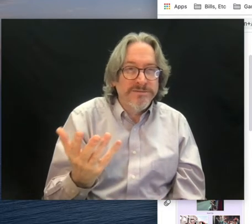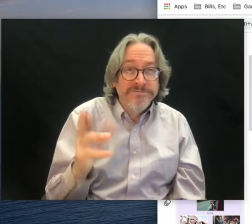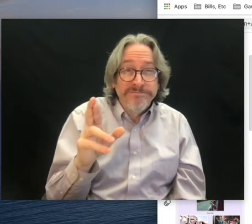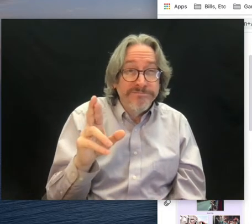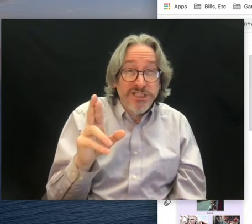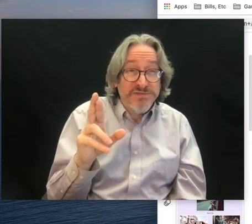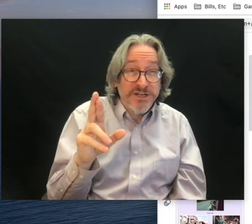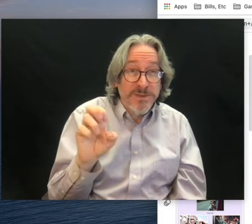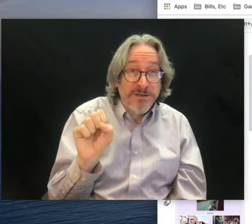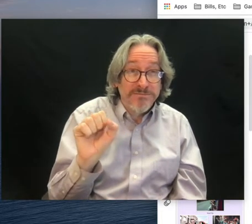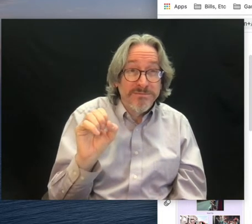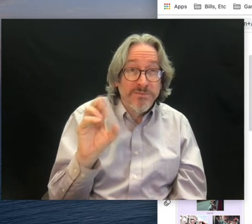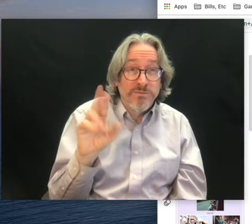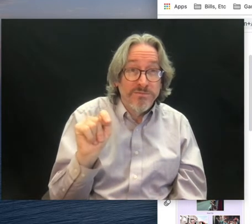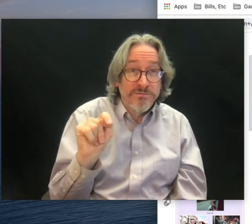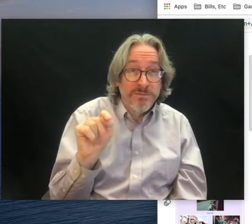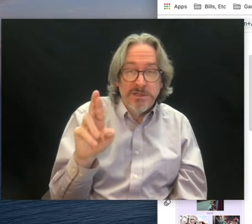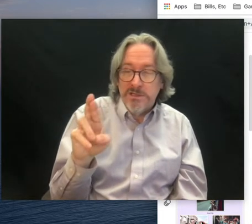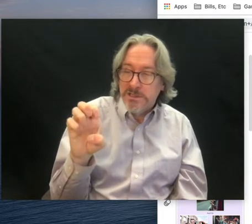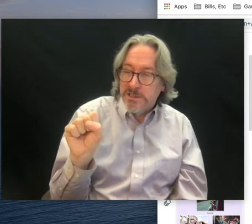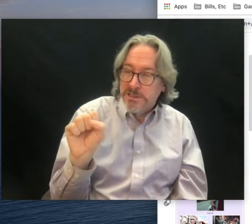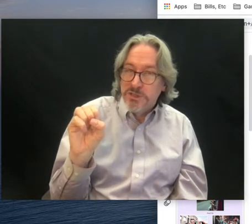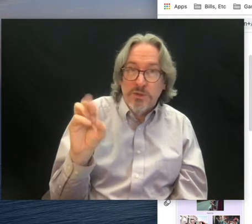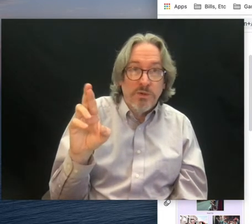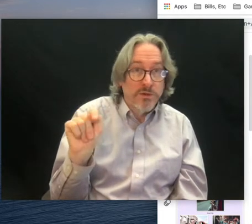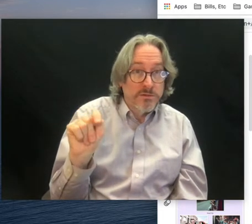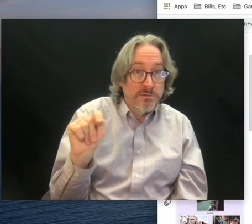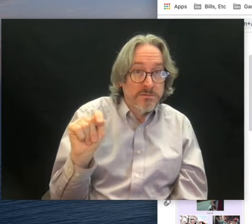resort, just fingerspell.